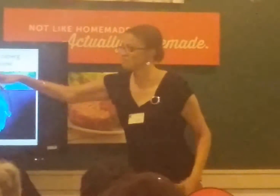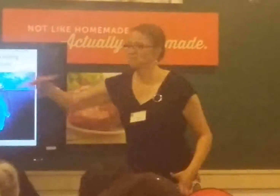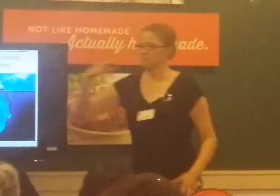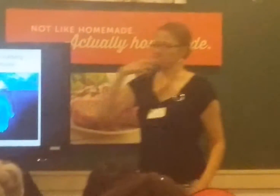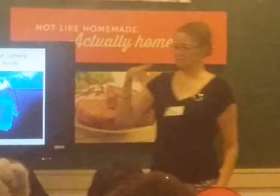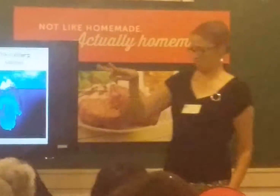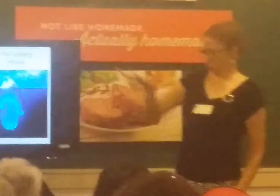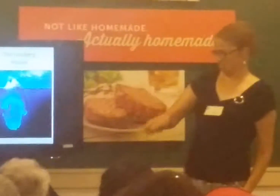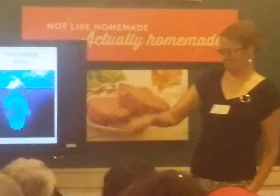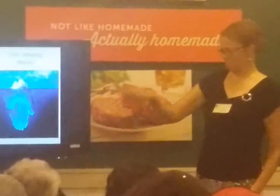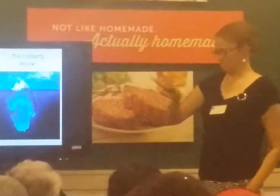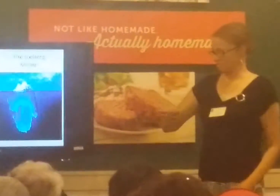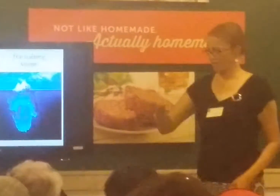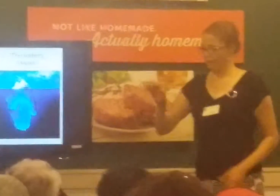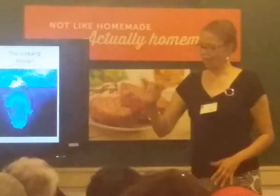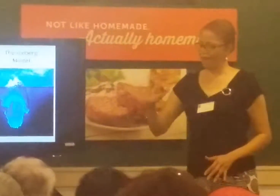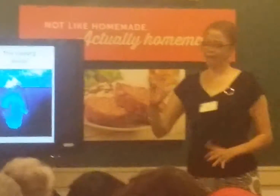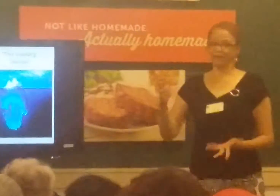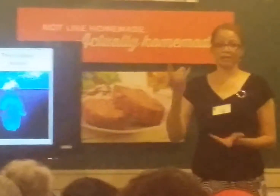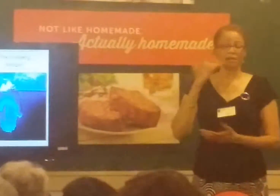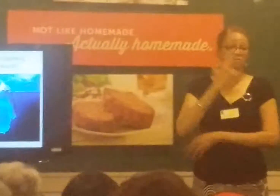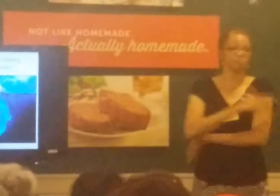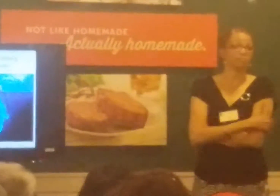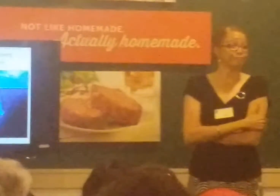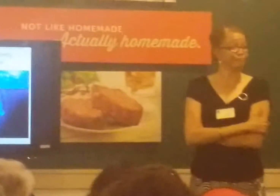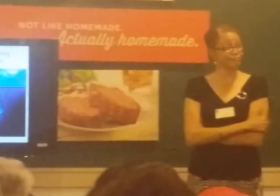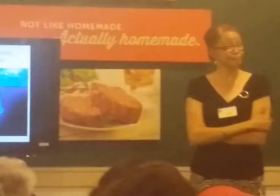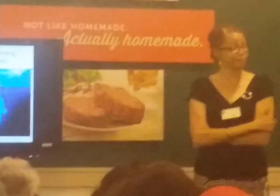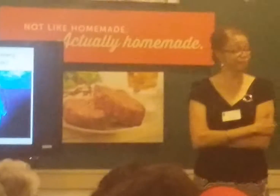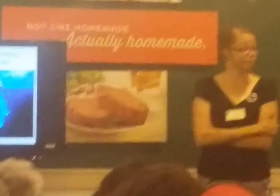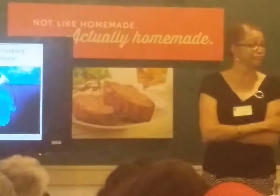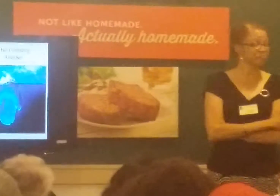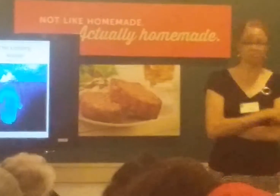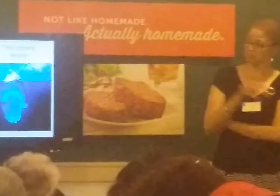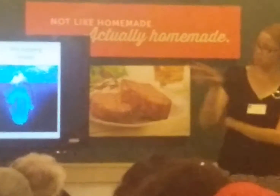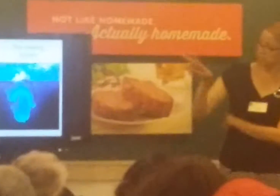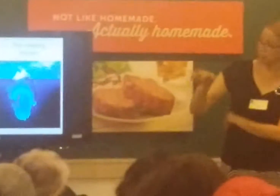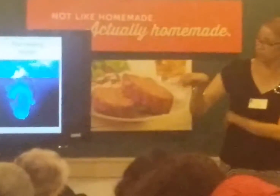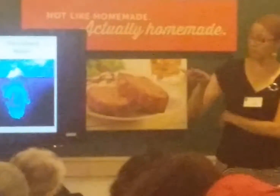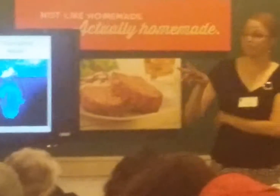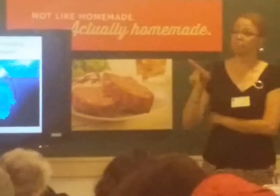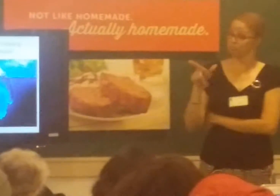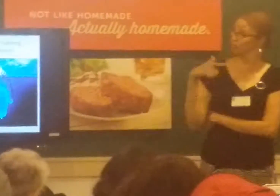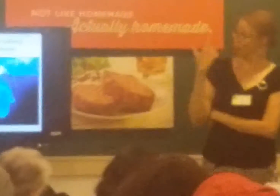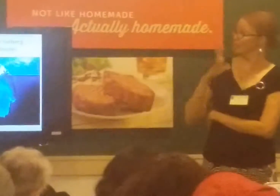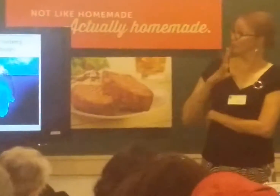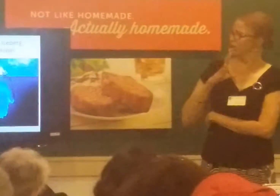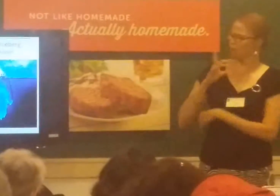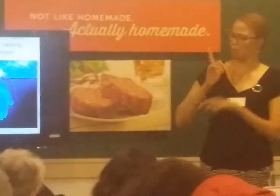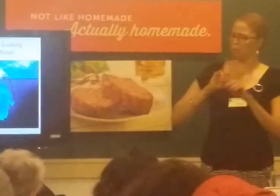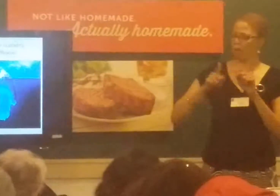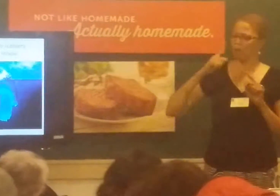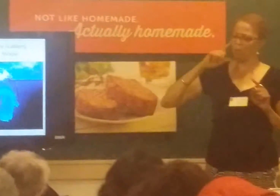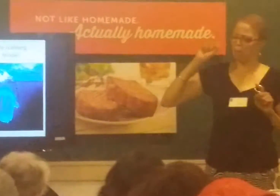is visible observability. You can see it. Now, it looks fine,